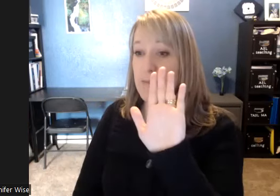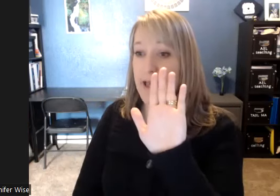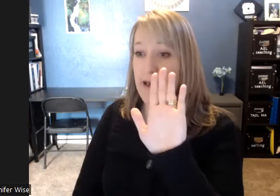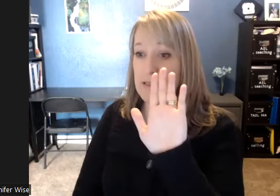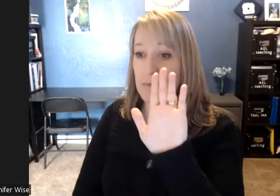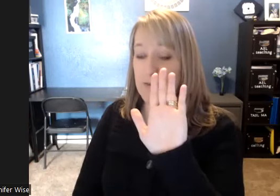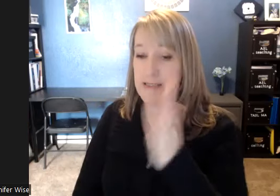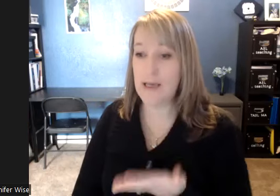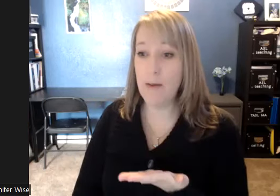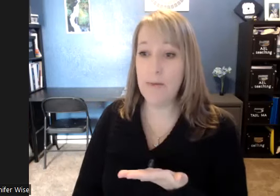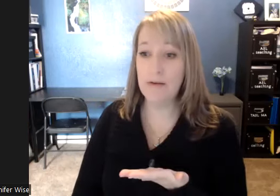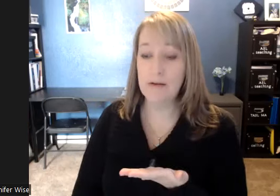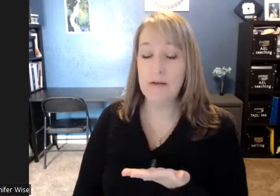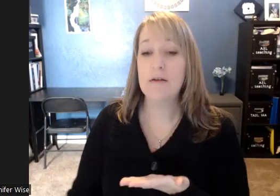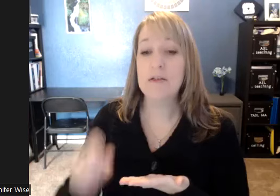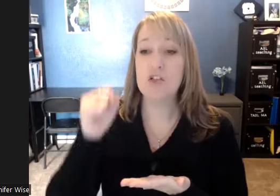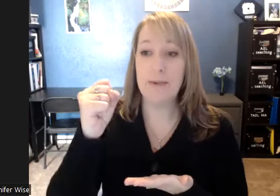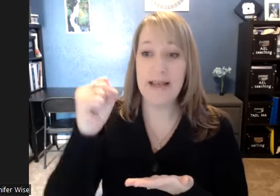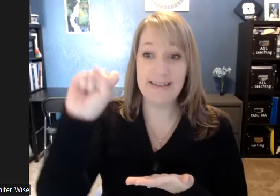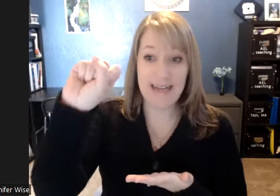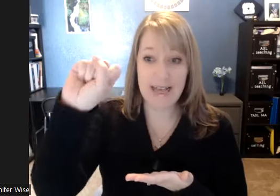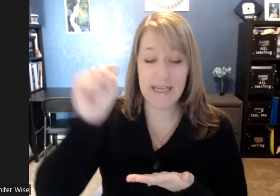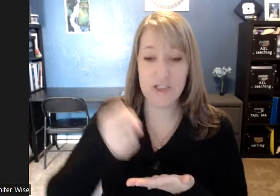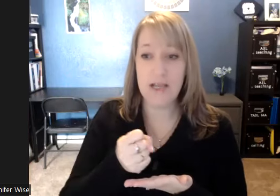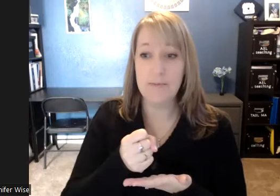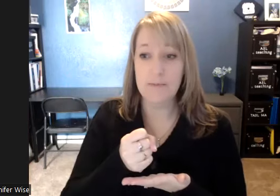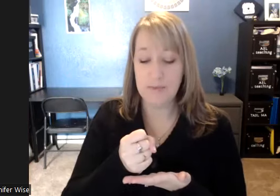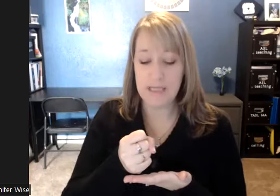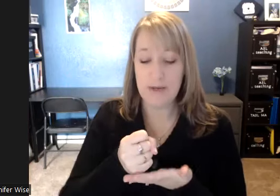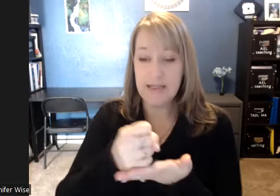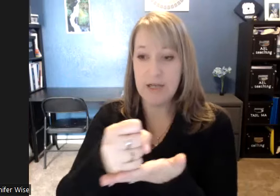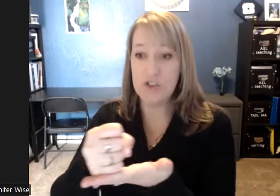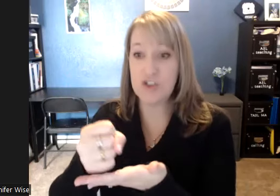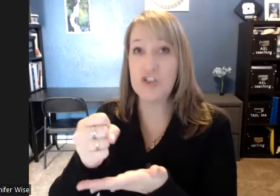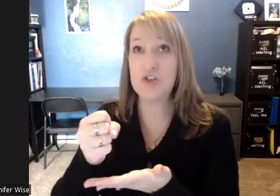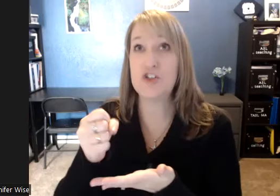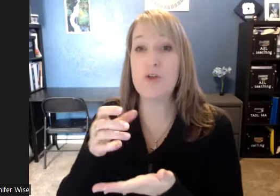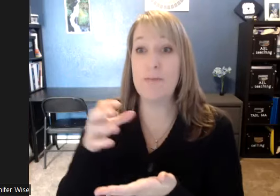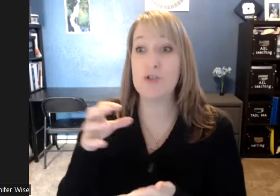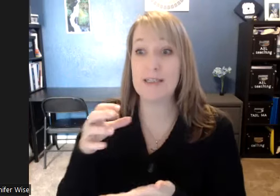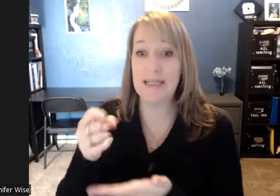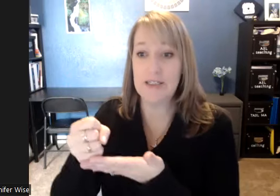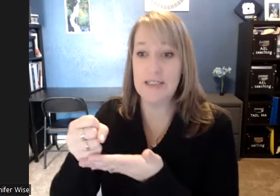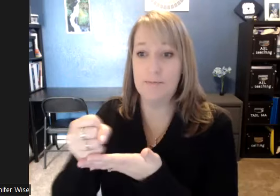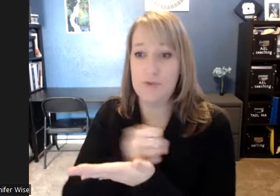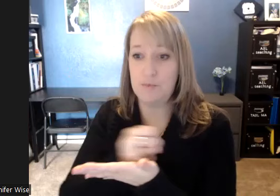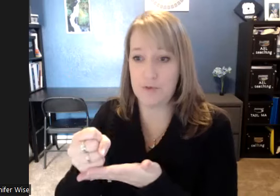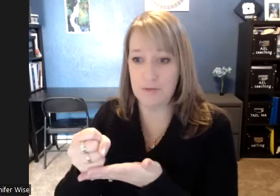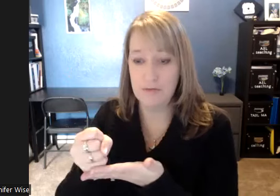non-dominant hand, palm facing up. Dominant hand is an S hand shape, palm sideways, and you just do that motion that I just did,